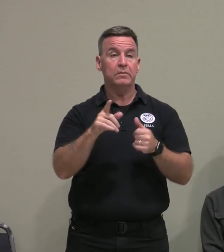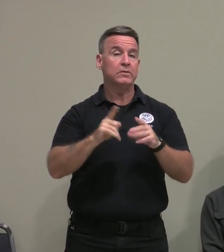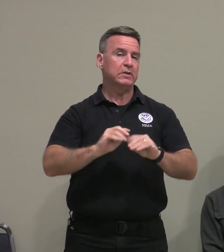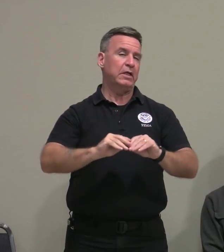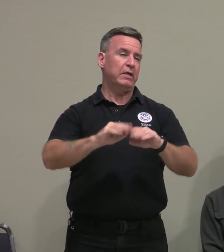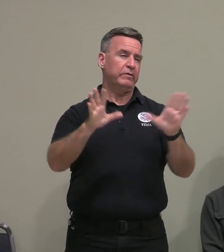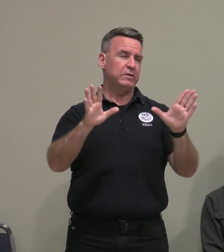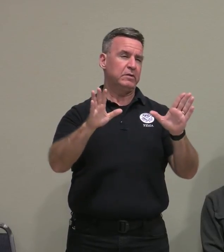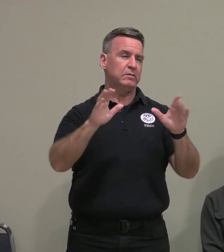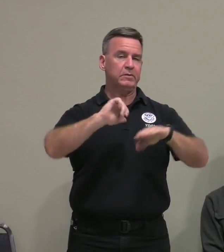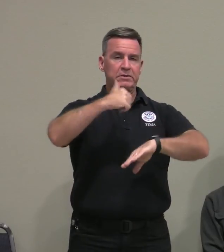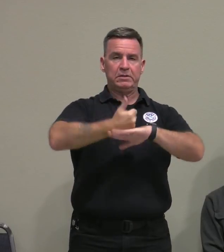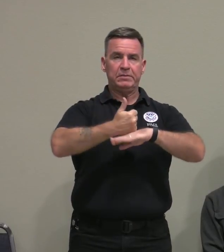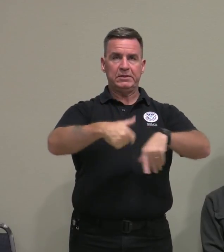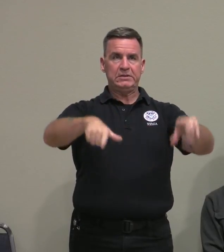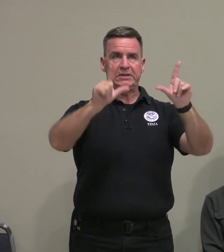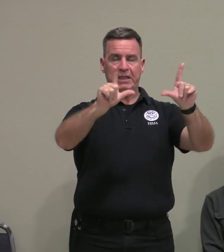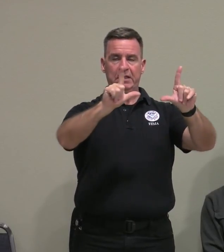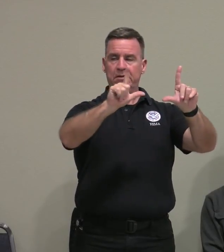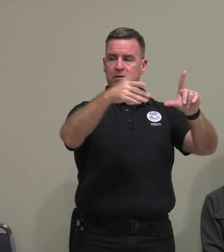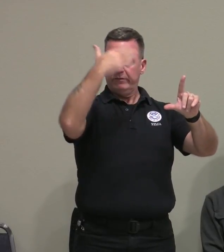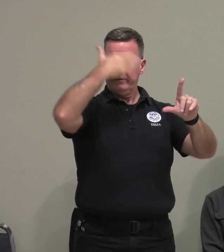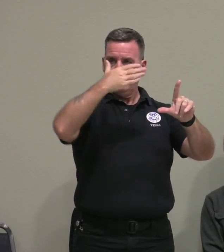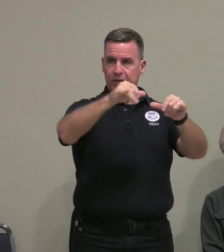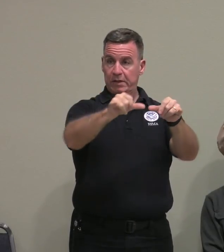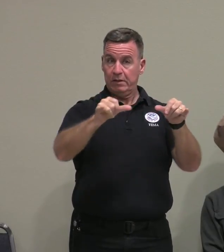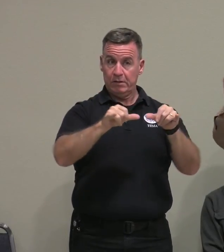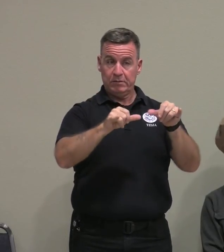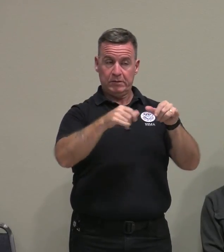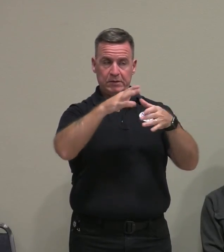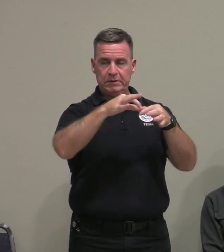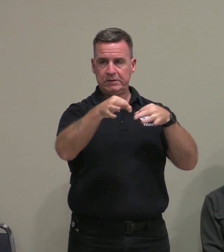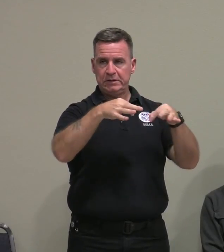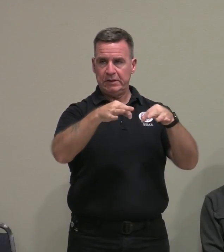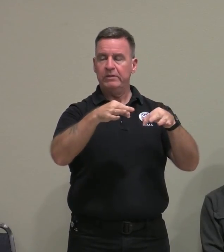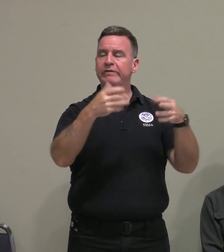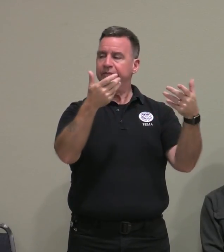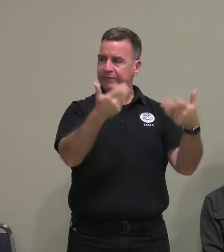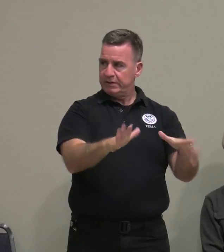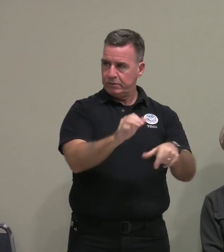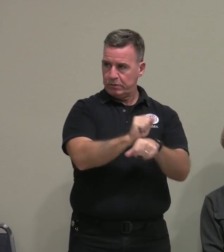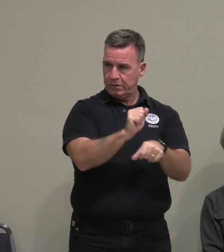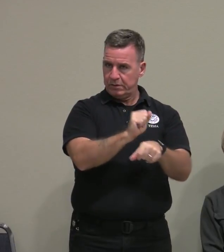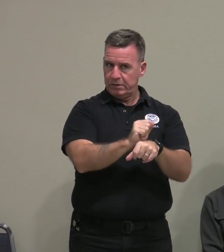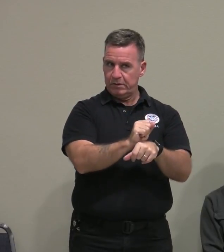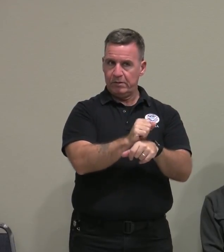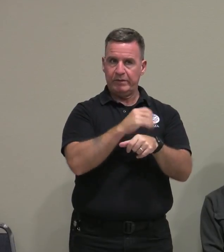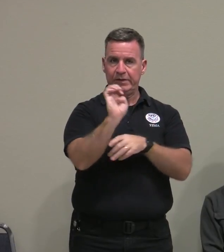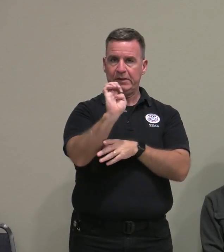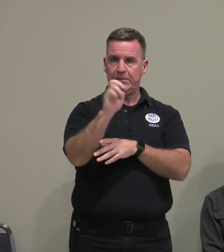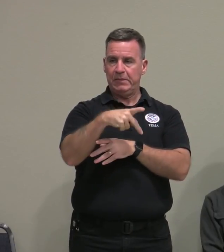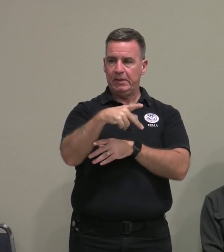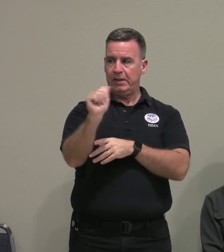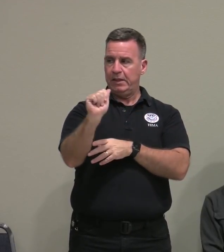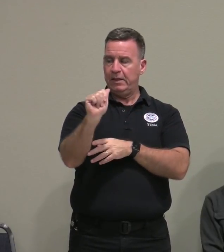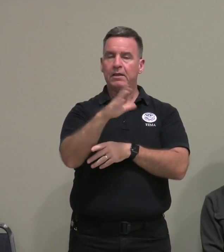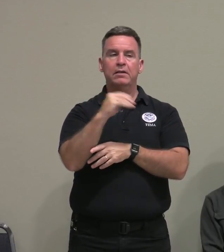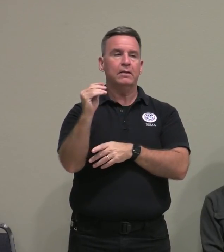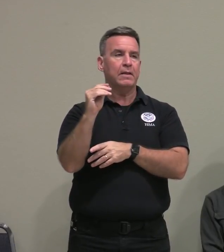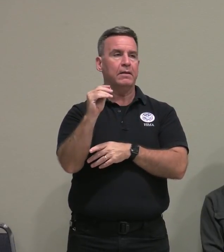obvious is we'll post a sign in the front of the yard that will say that we have done this work. It will have the EPA and